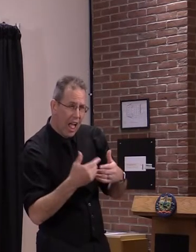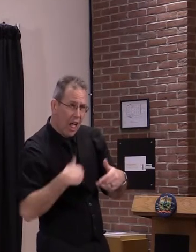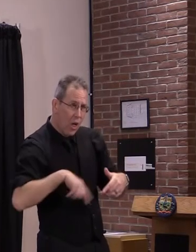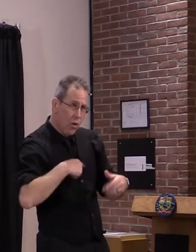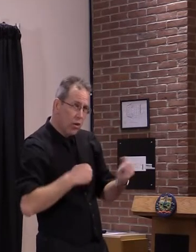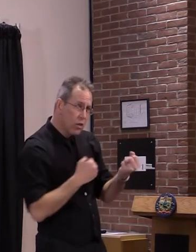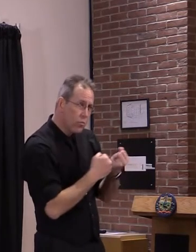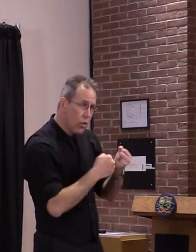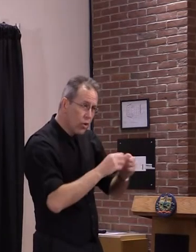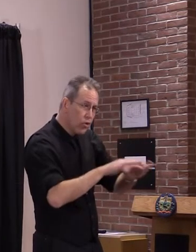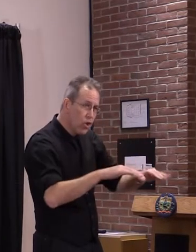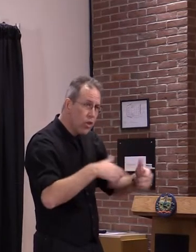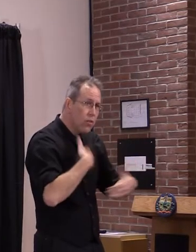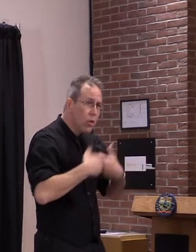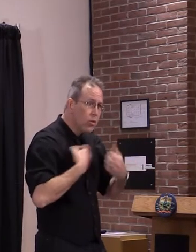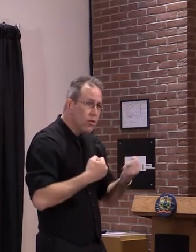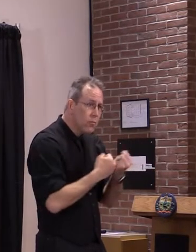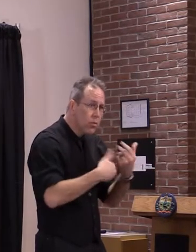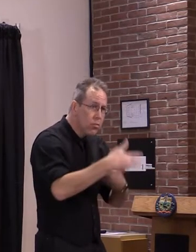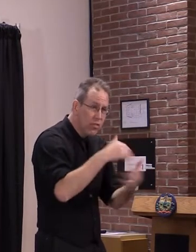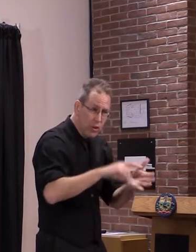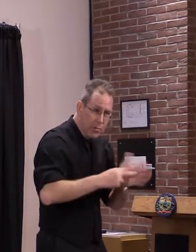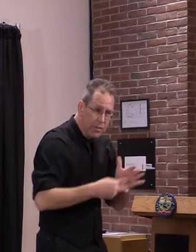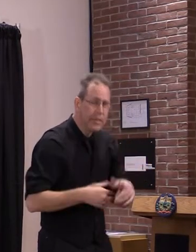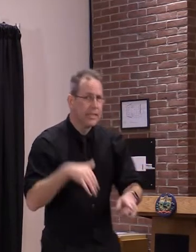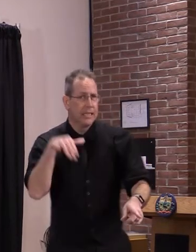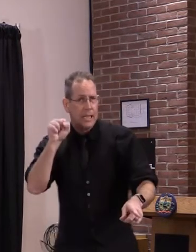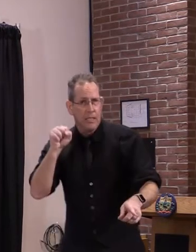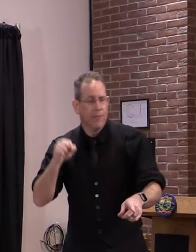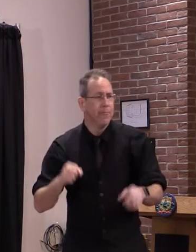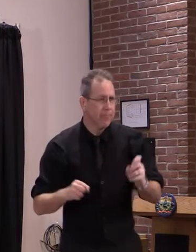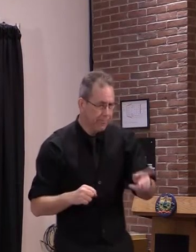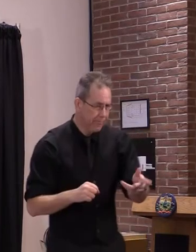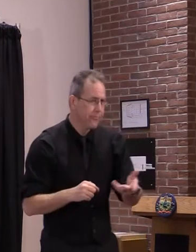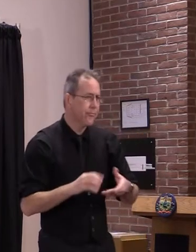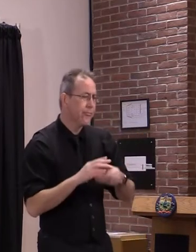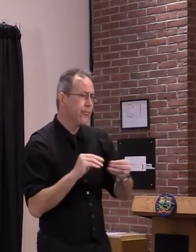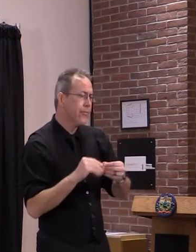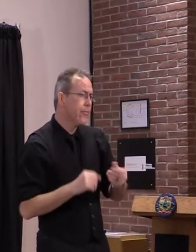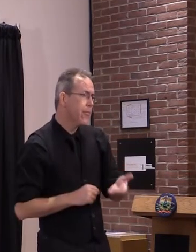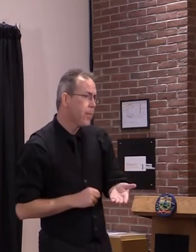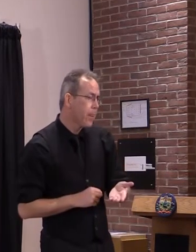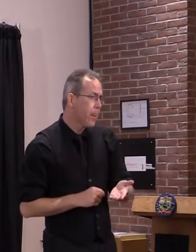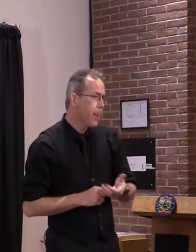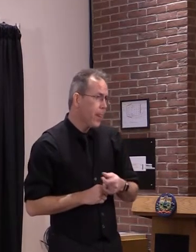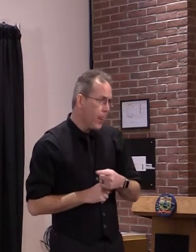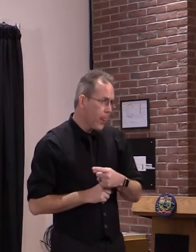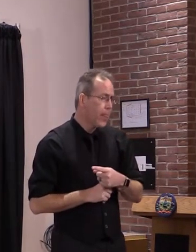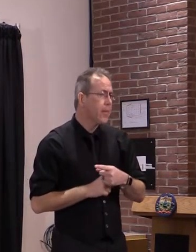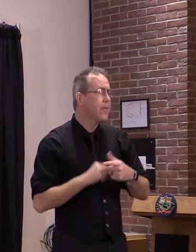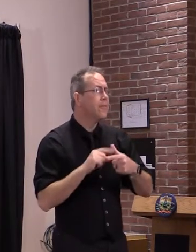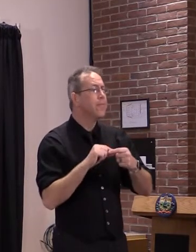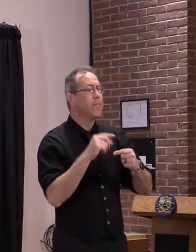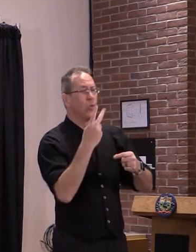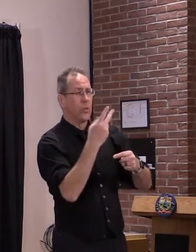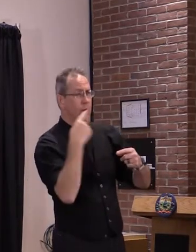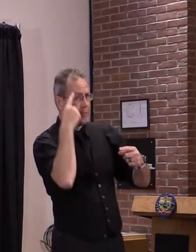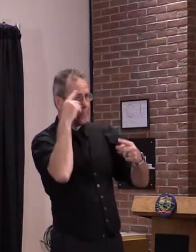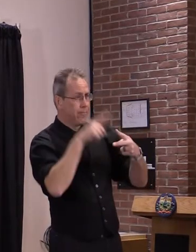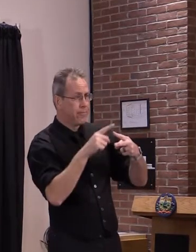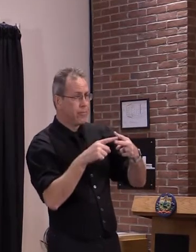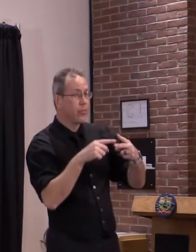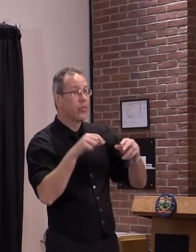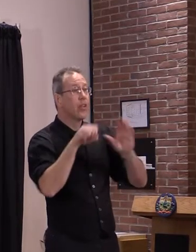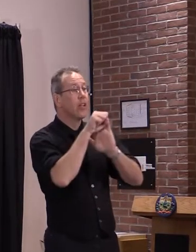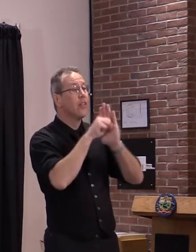So I think it's useful to think about this in two levels. One is what we're going to do at the state level and what locals can do, because that's